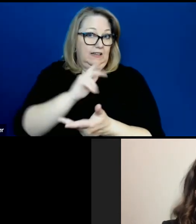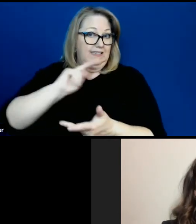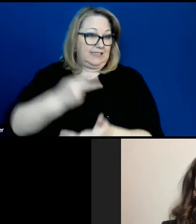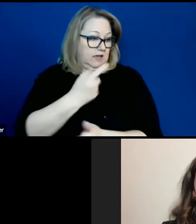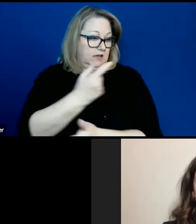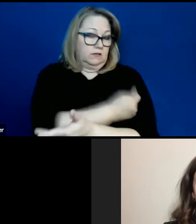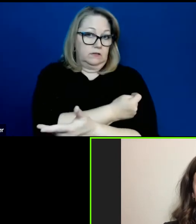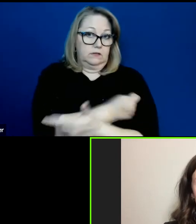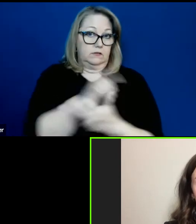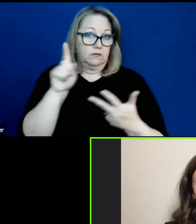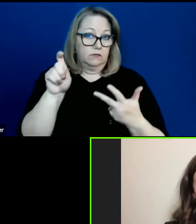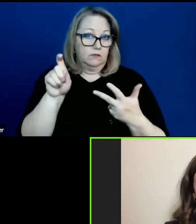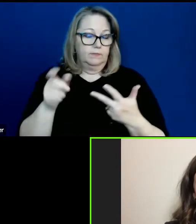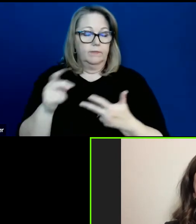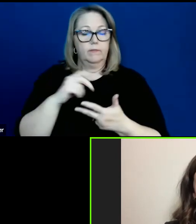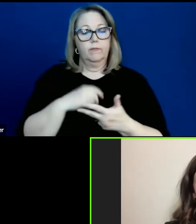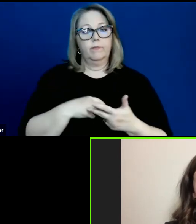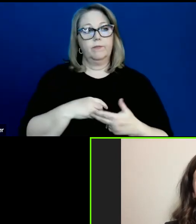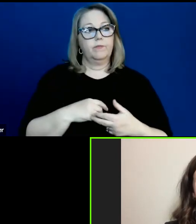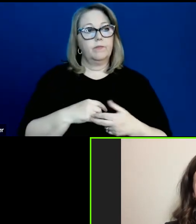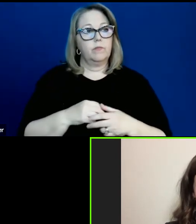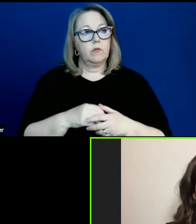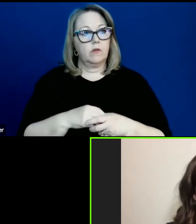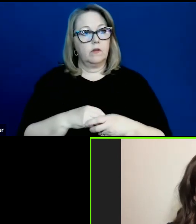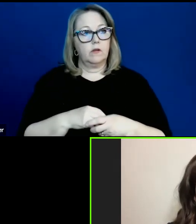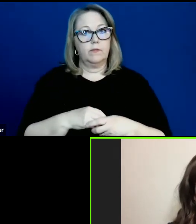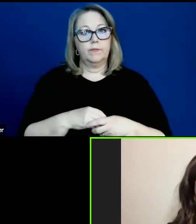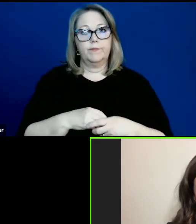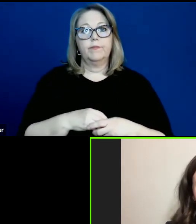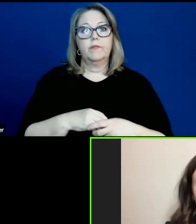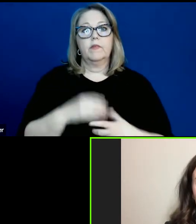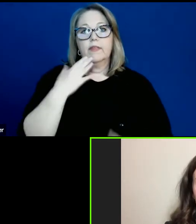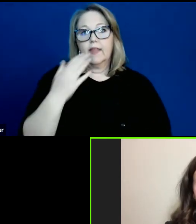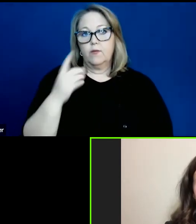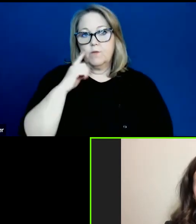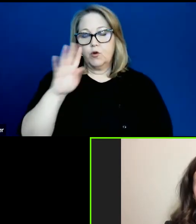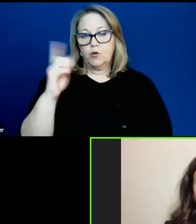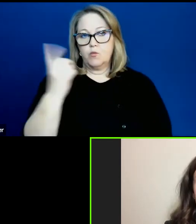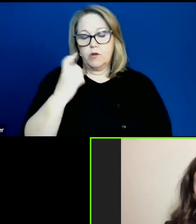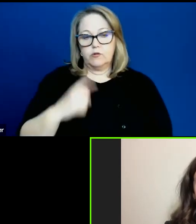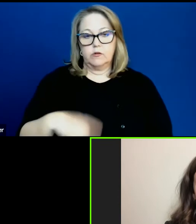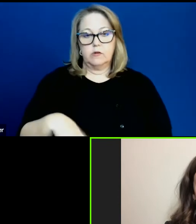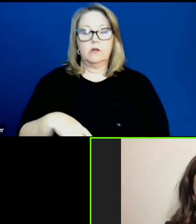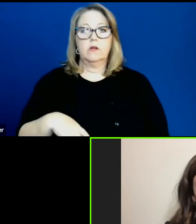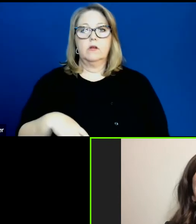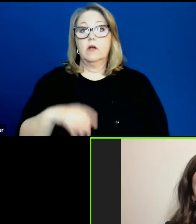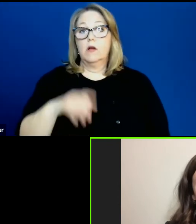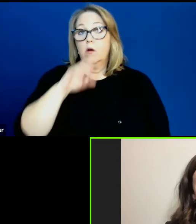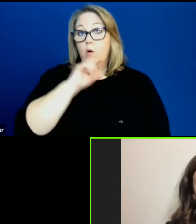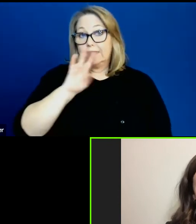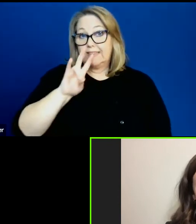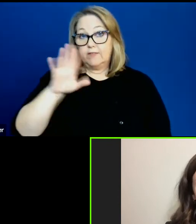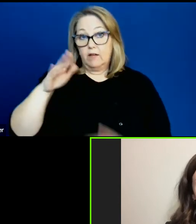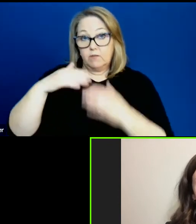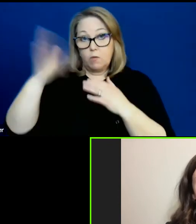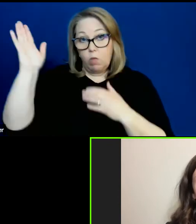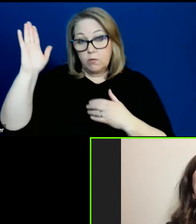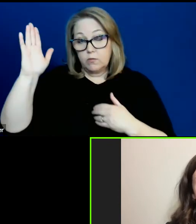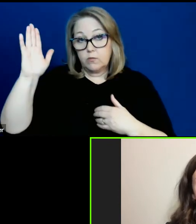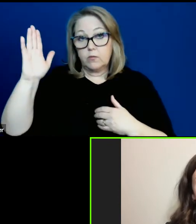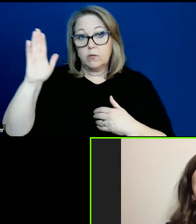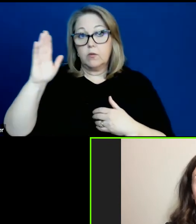Thank you for your question. Thank you for your question. So the 75 and older population